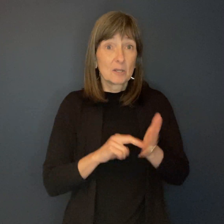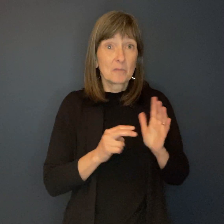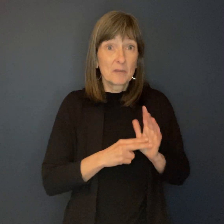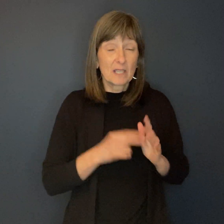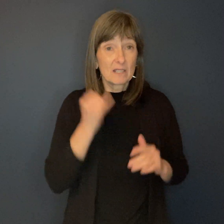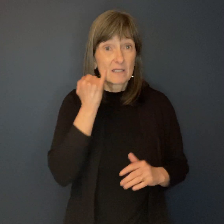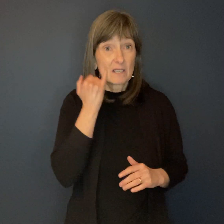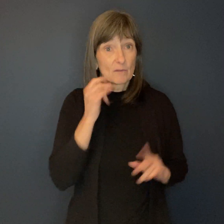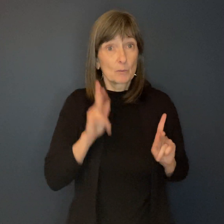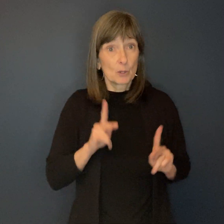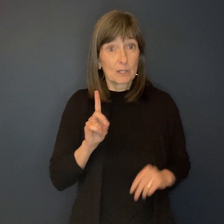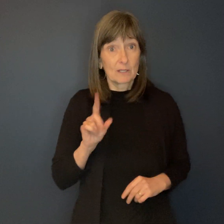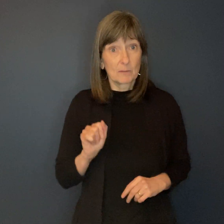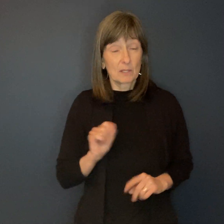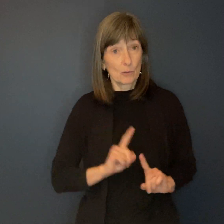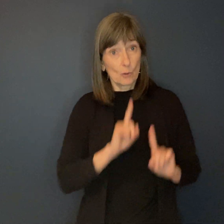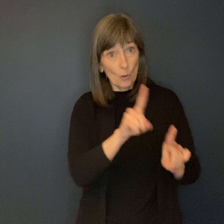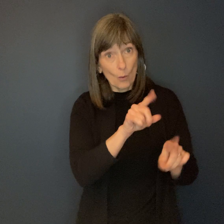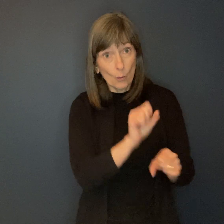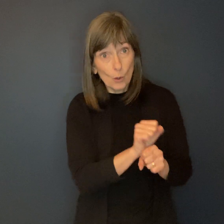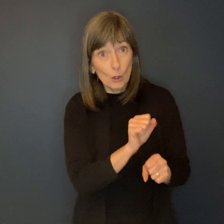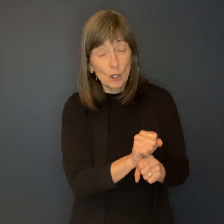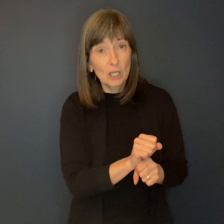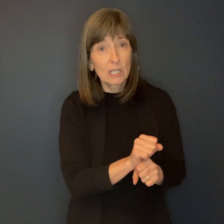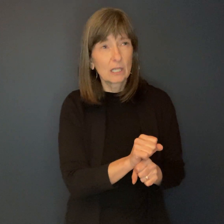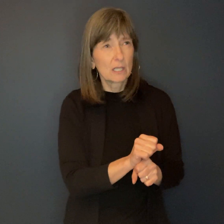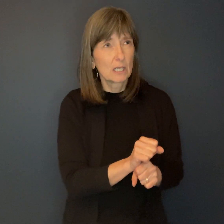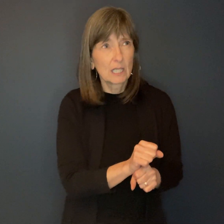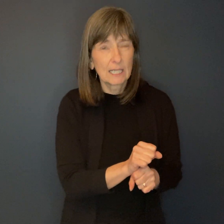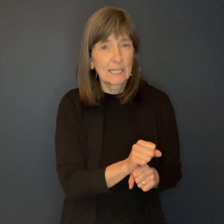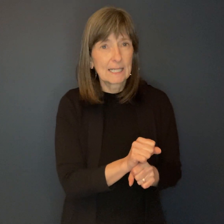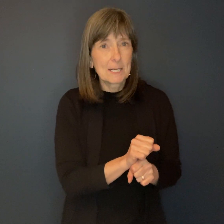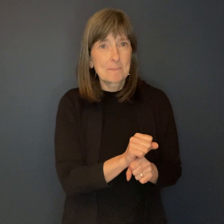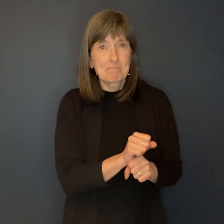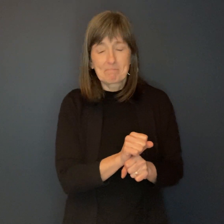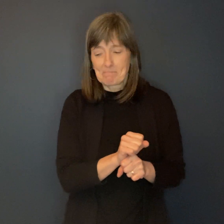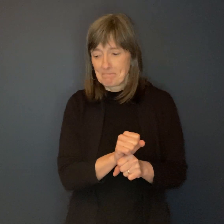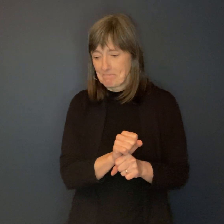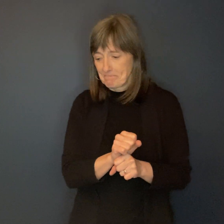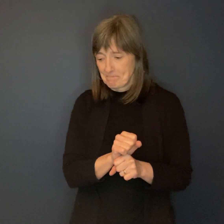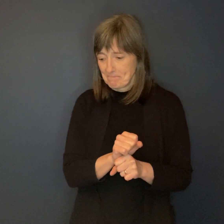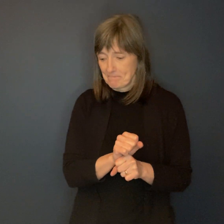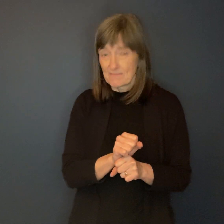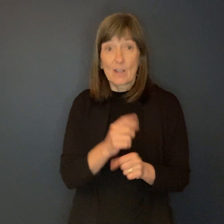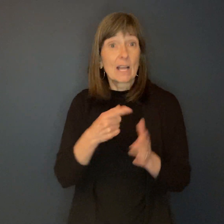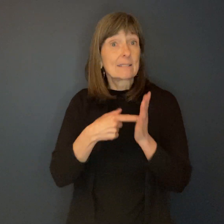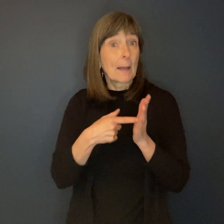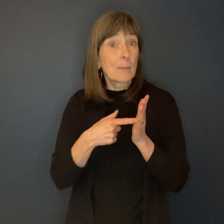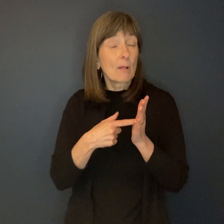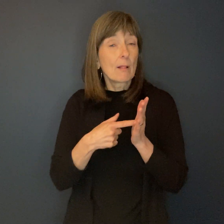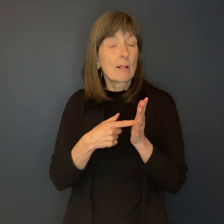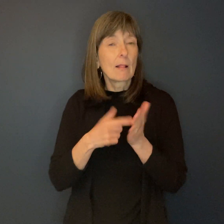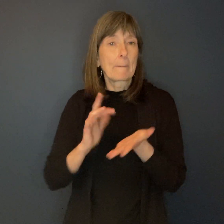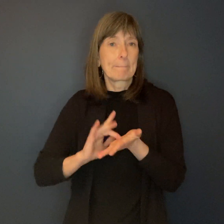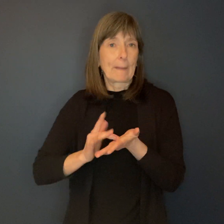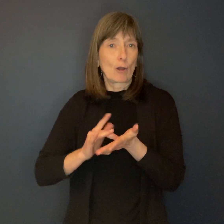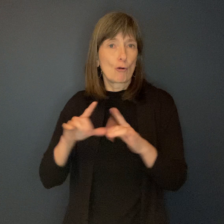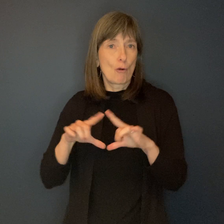there's a disconnect to the drug cards and so on. So people have to choose sometimes